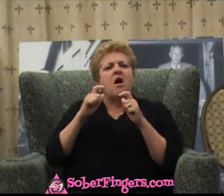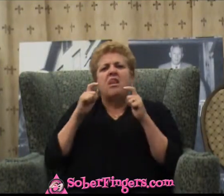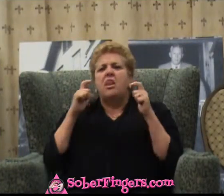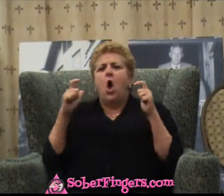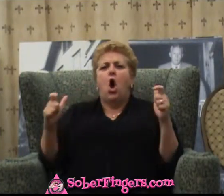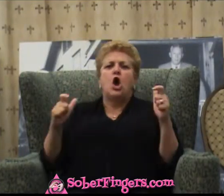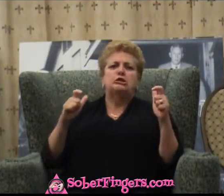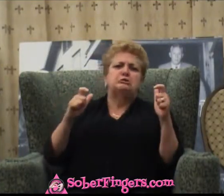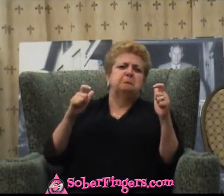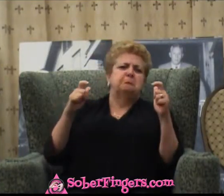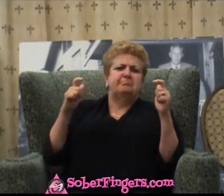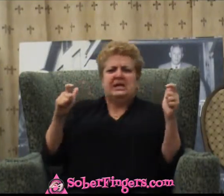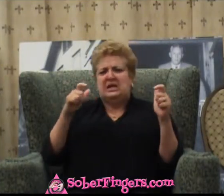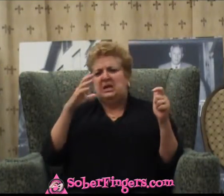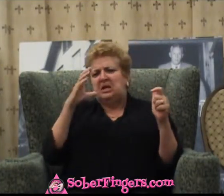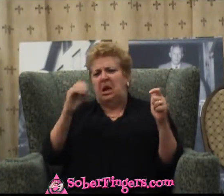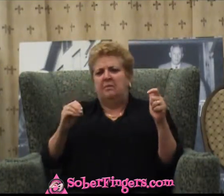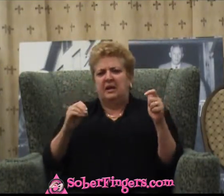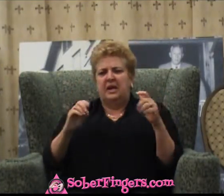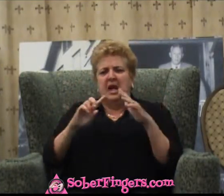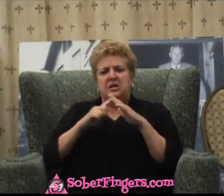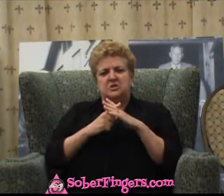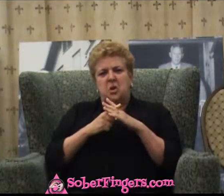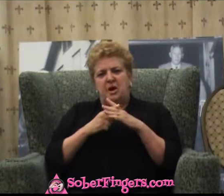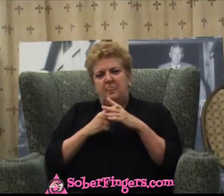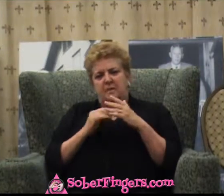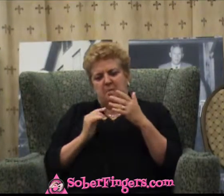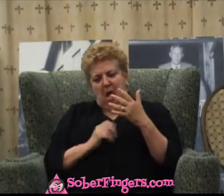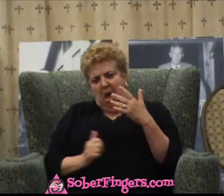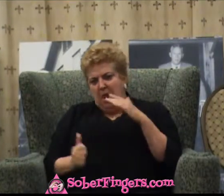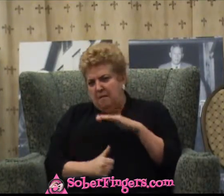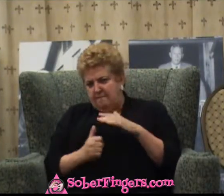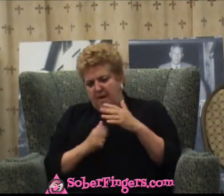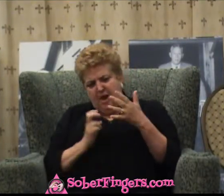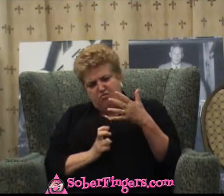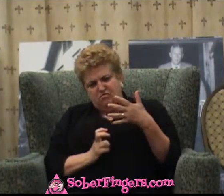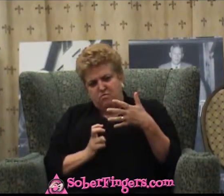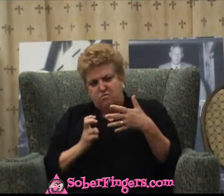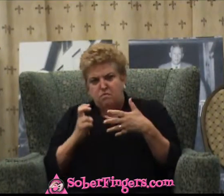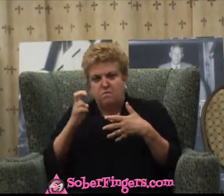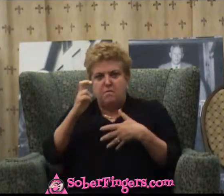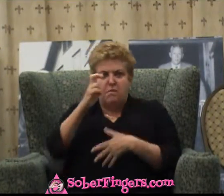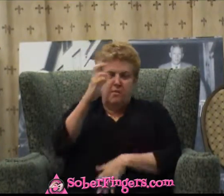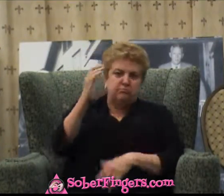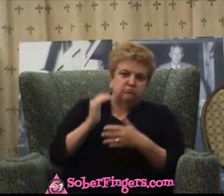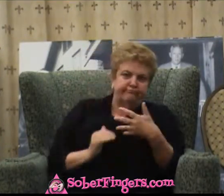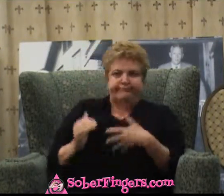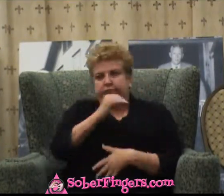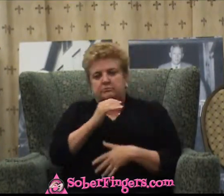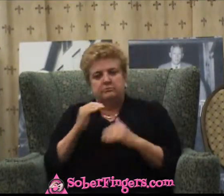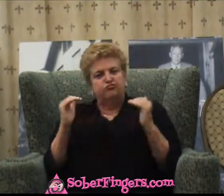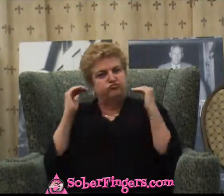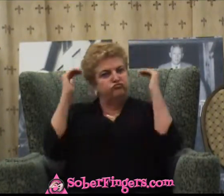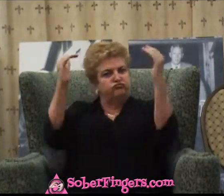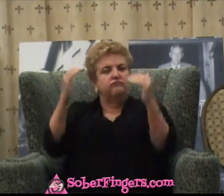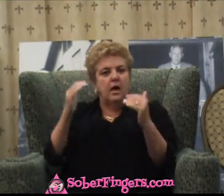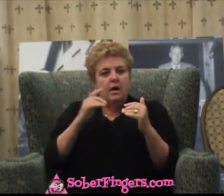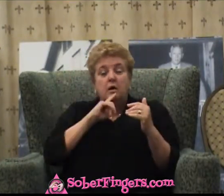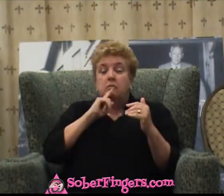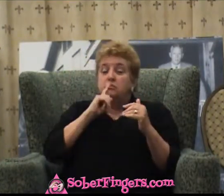and I started out on the ground level, and I worked really hard, and I got raises, and I started making more money. And like I said, I was really dedicated to my job in many respects. As